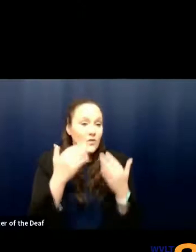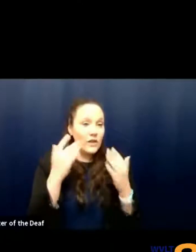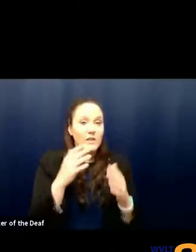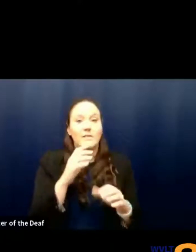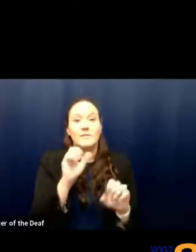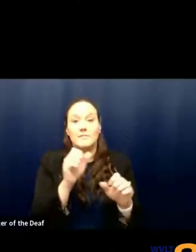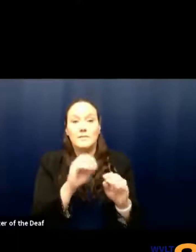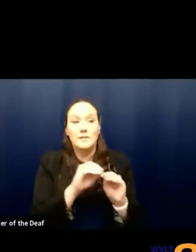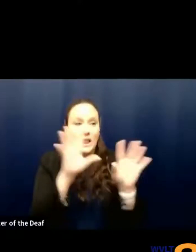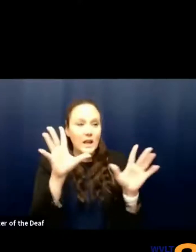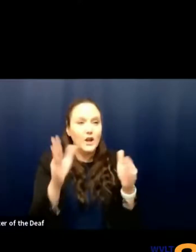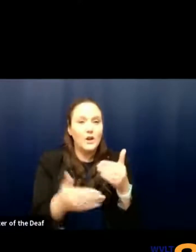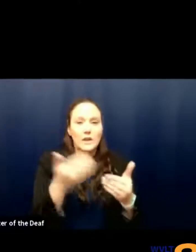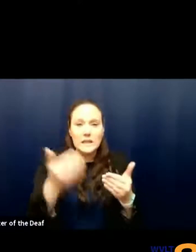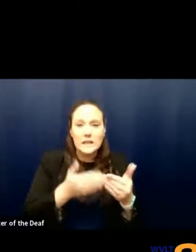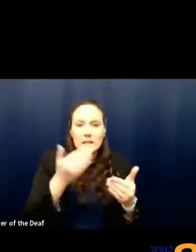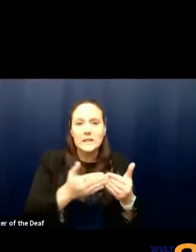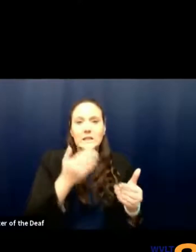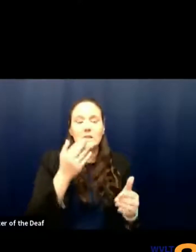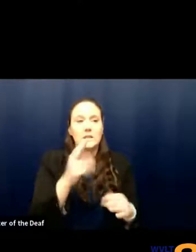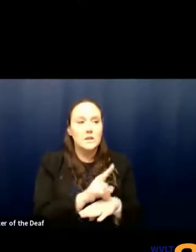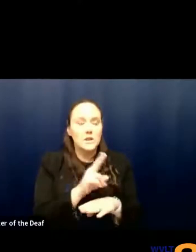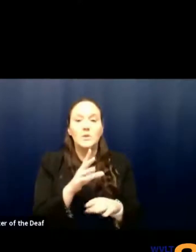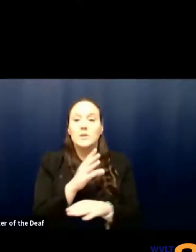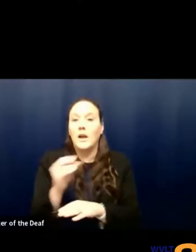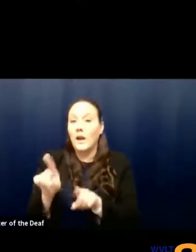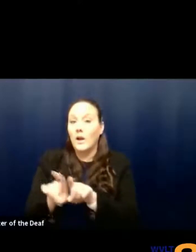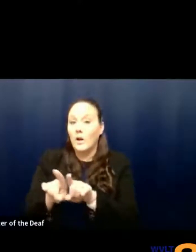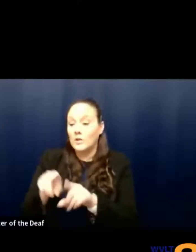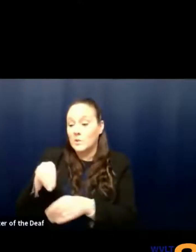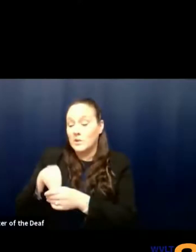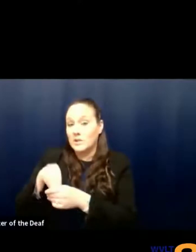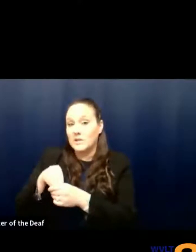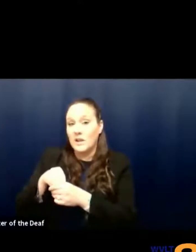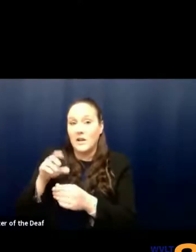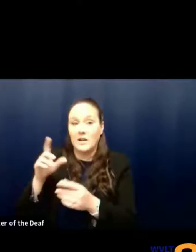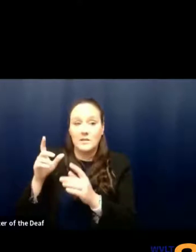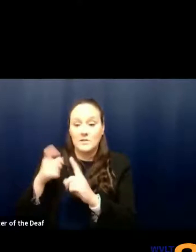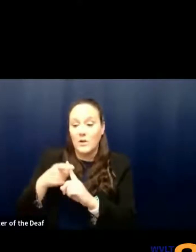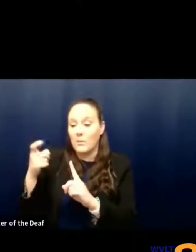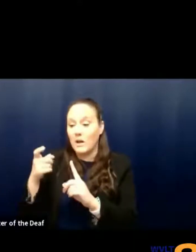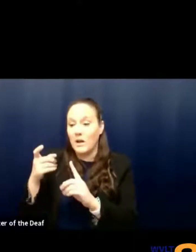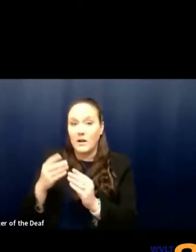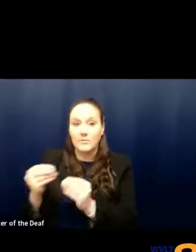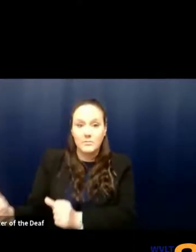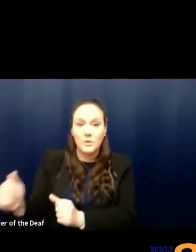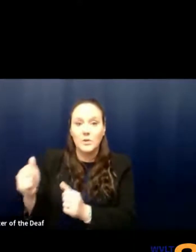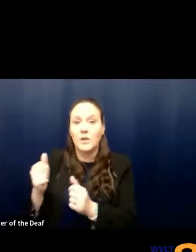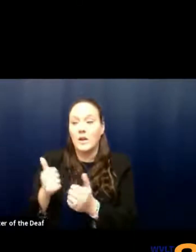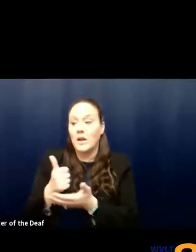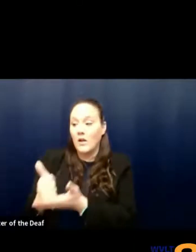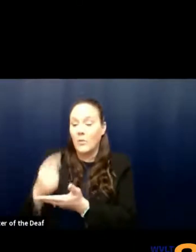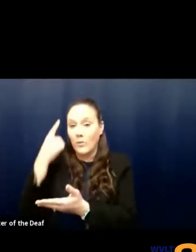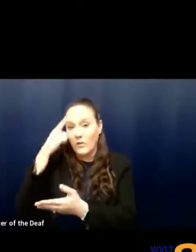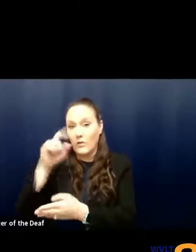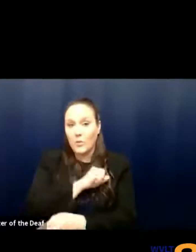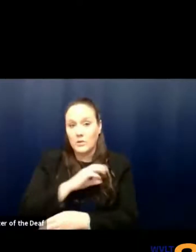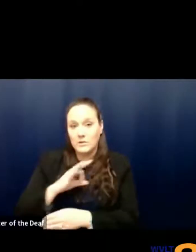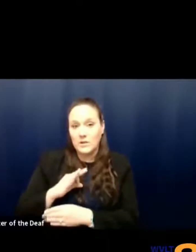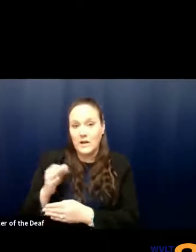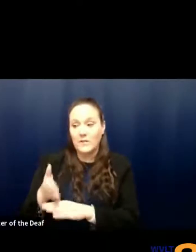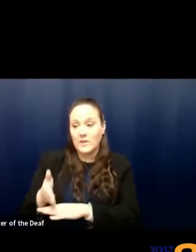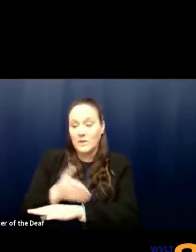clear for the public, and that the back end is also as automated and as vital to our staff to be able to, again, improve efficiencies